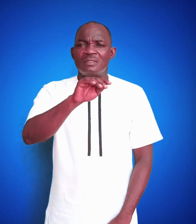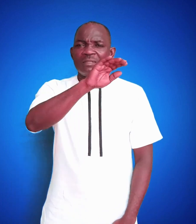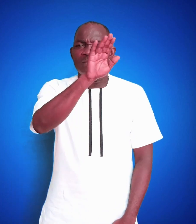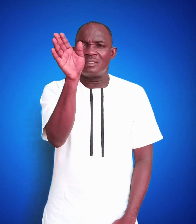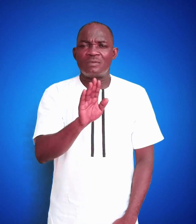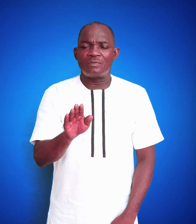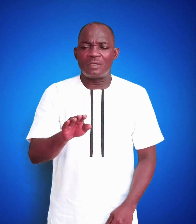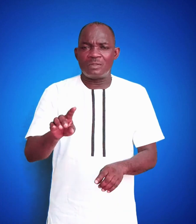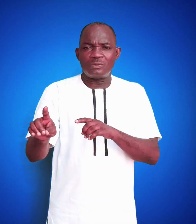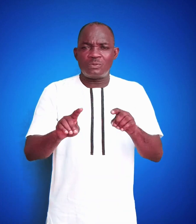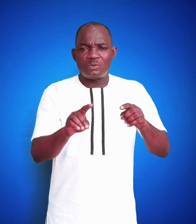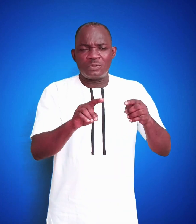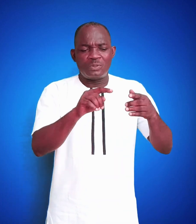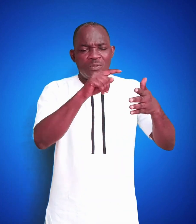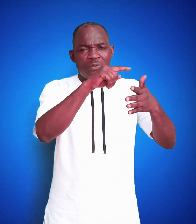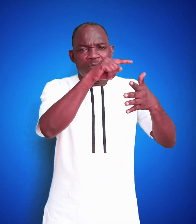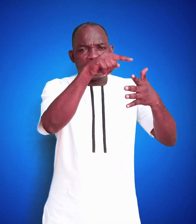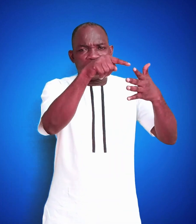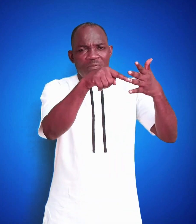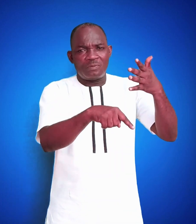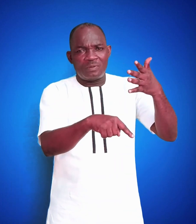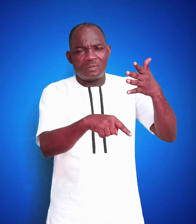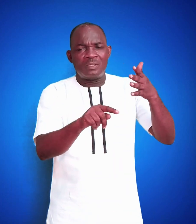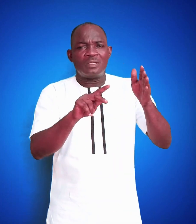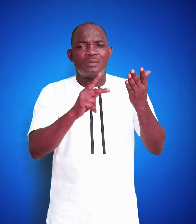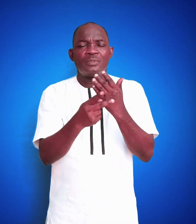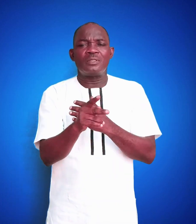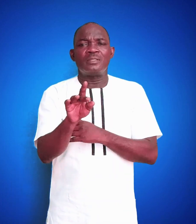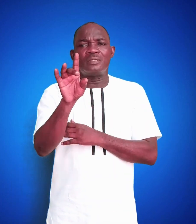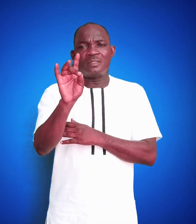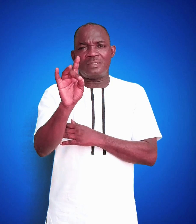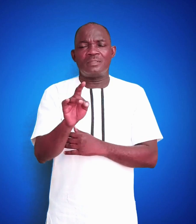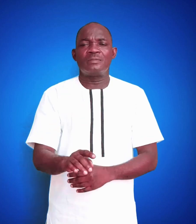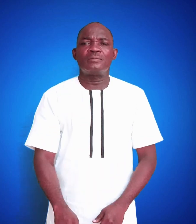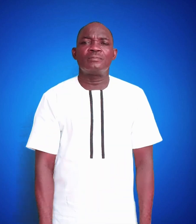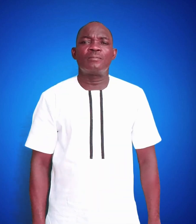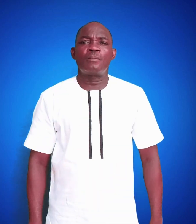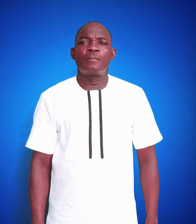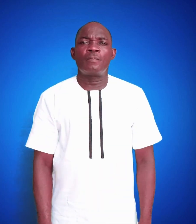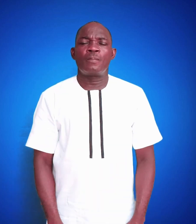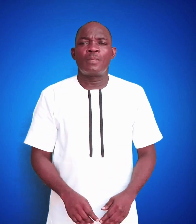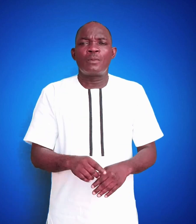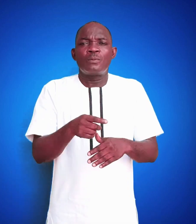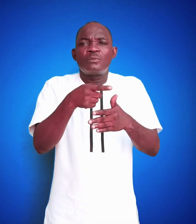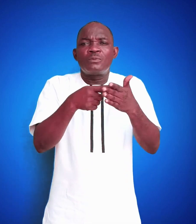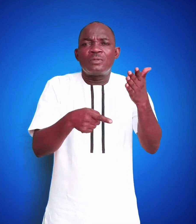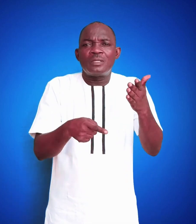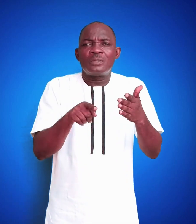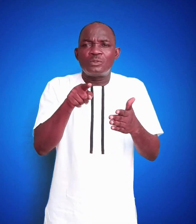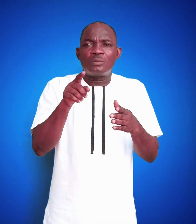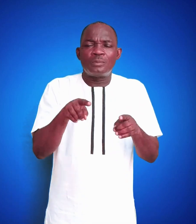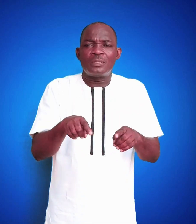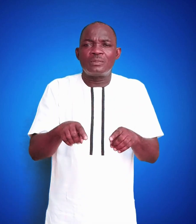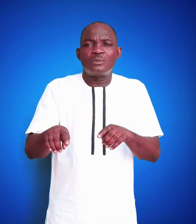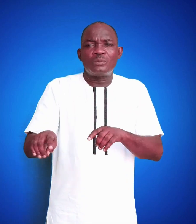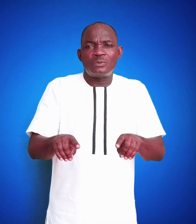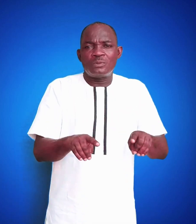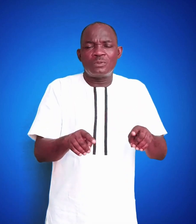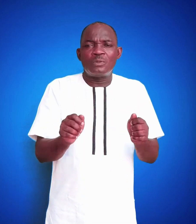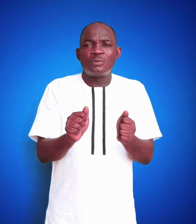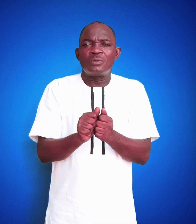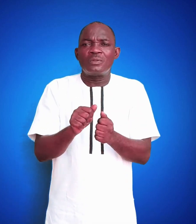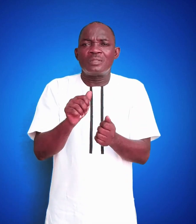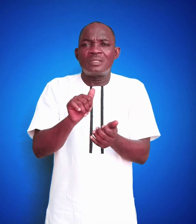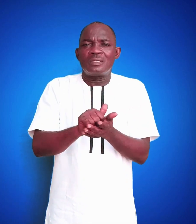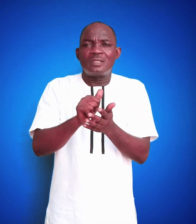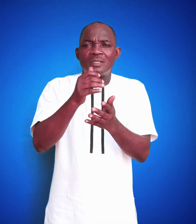Never do the following. Page 8. What you should do with